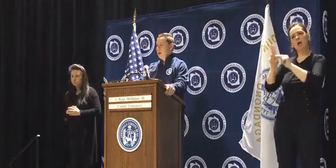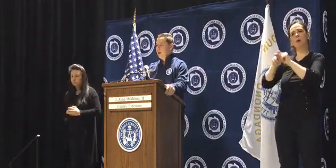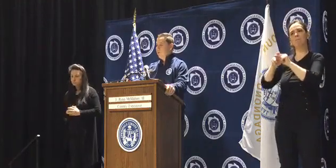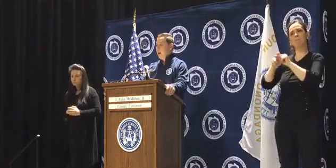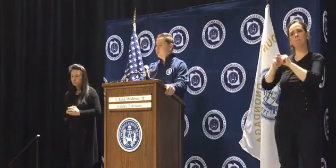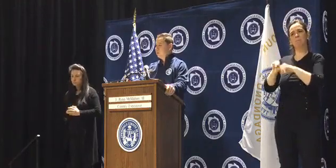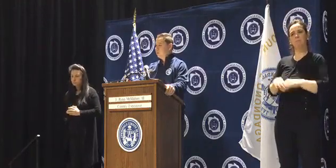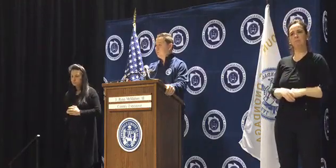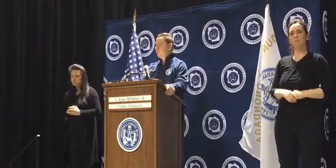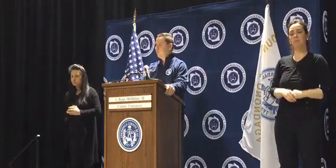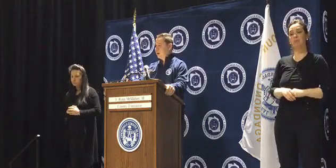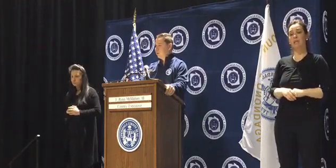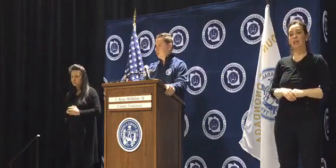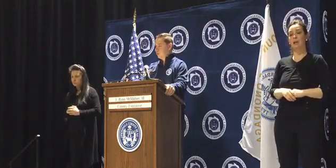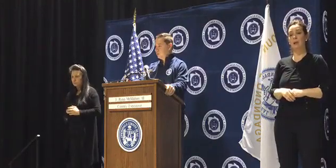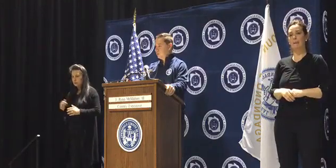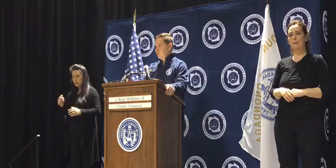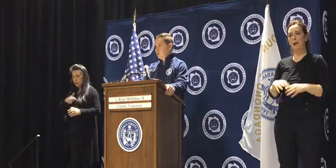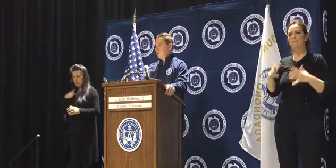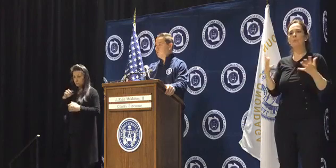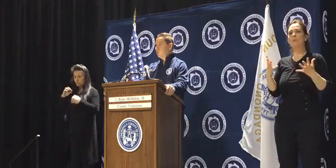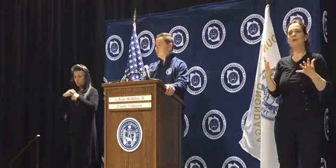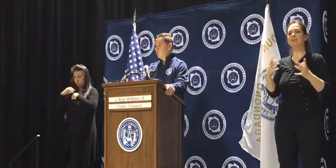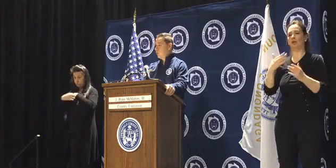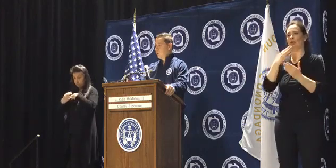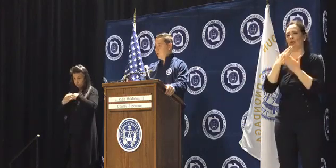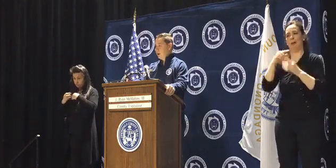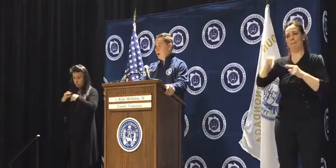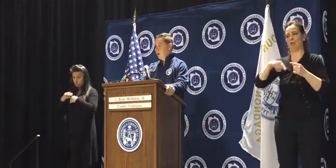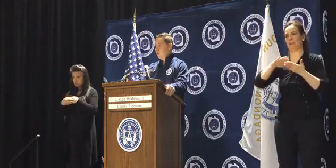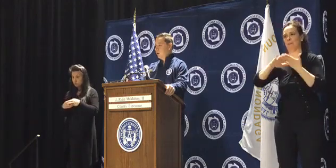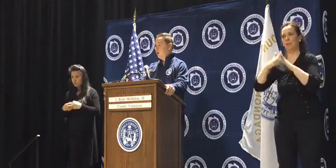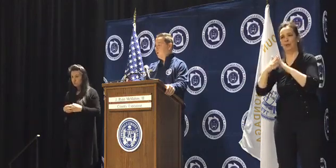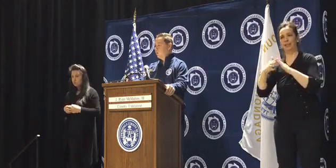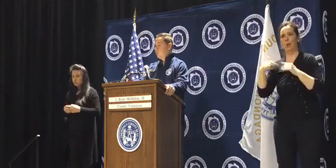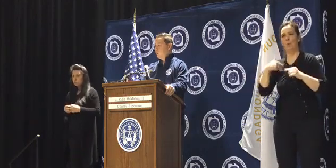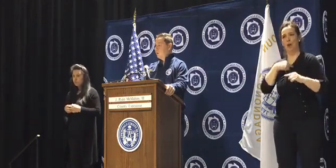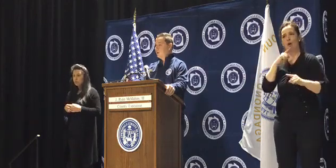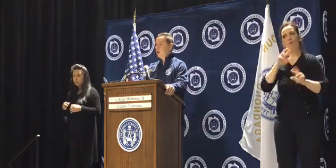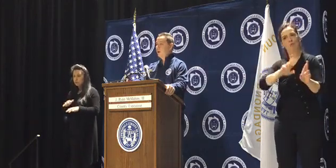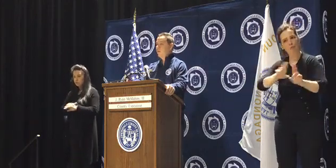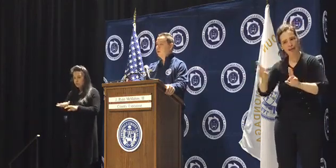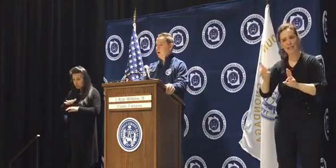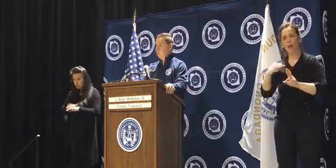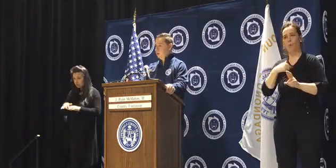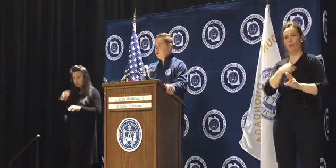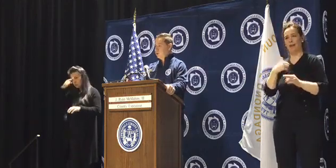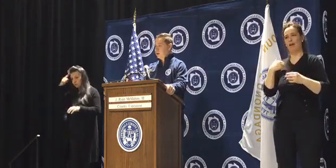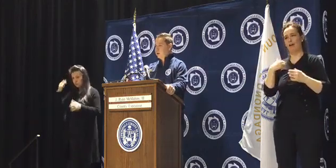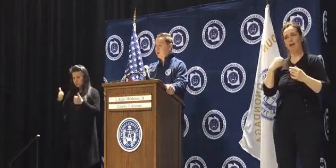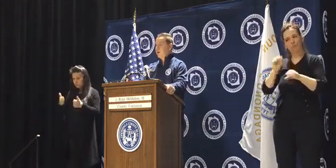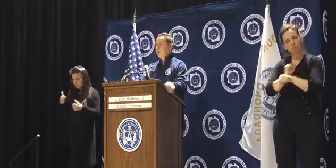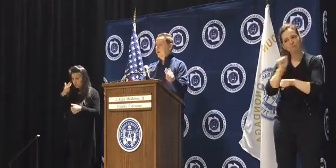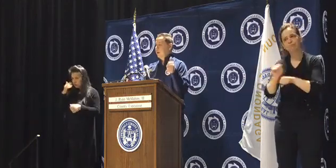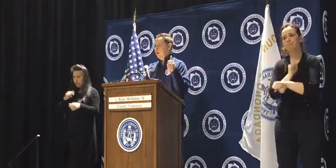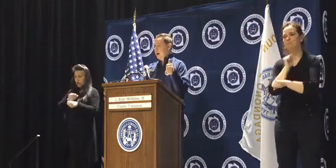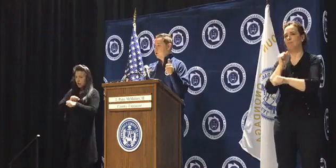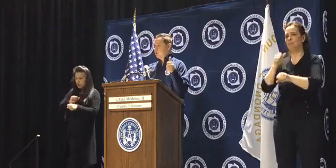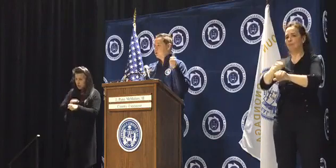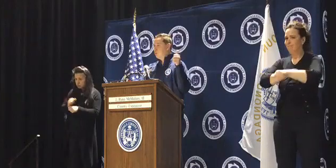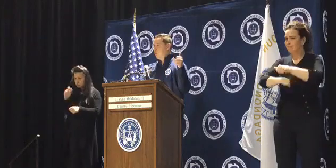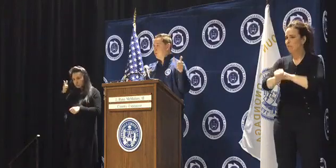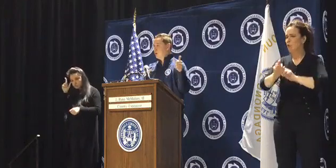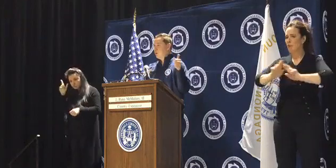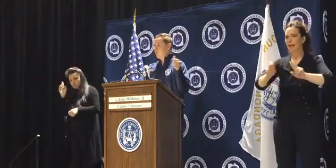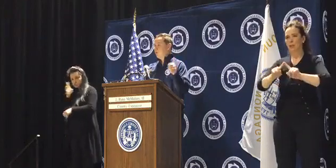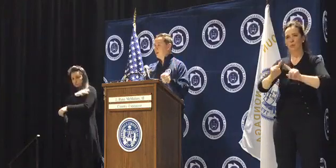that we have absolute professionals doing the work right now in our health department, in our emergency operations center, in our